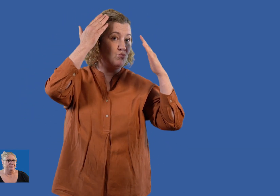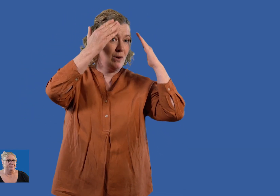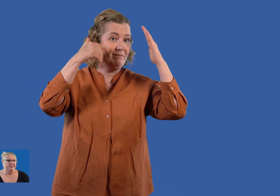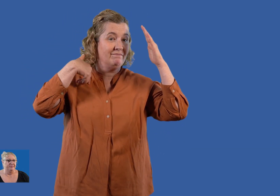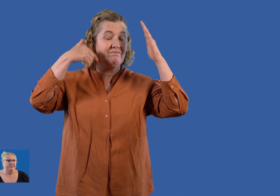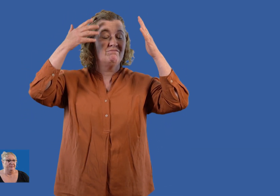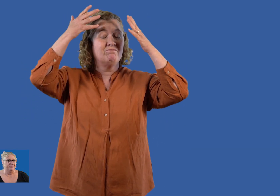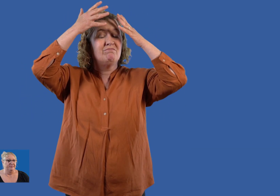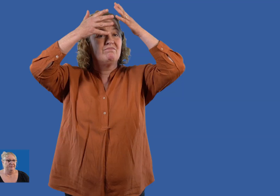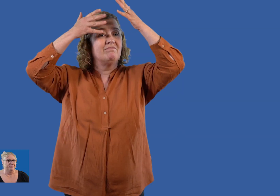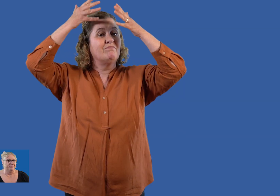others in my dreams.